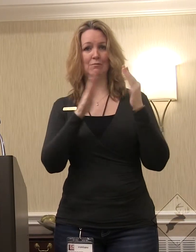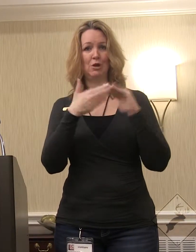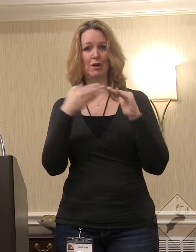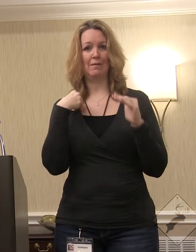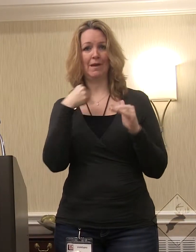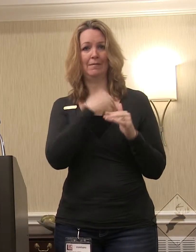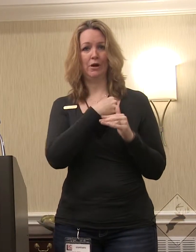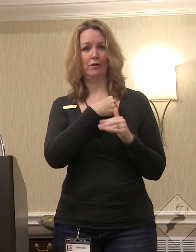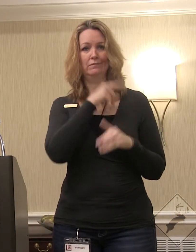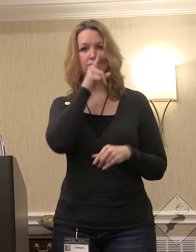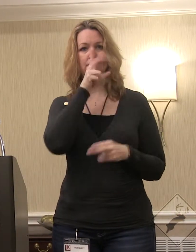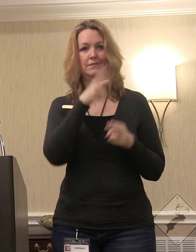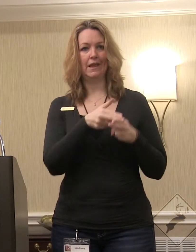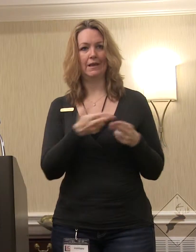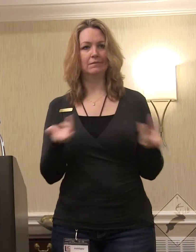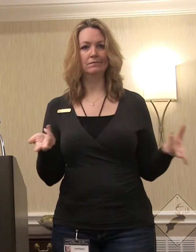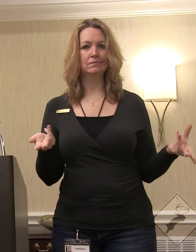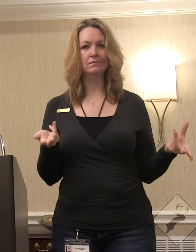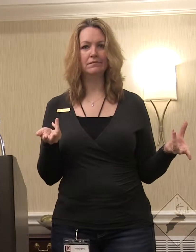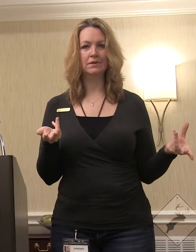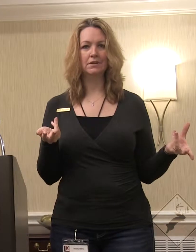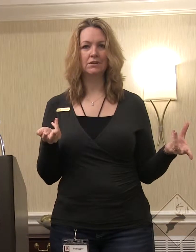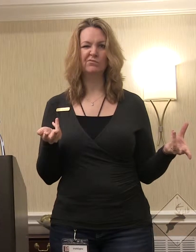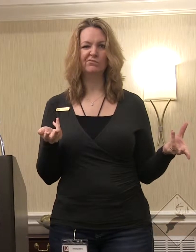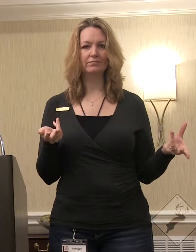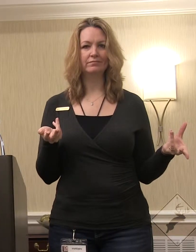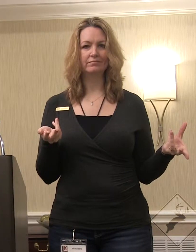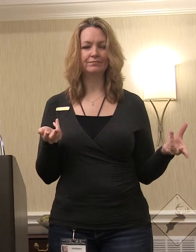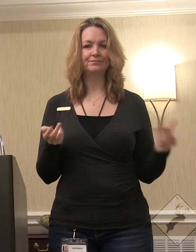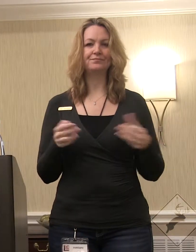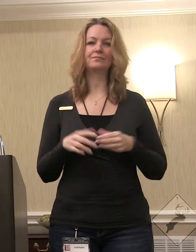member rather than a name.